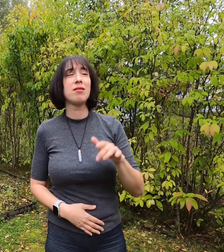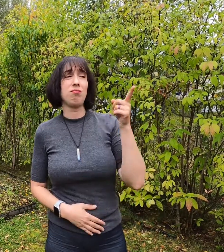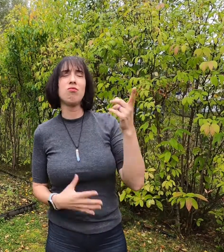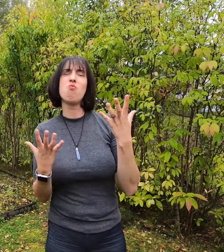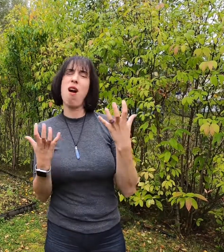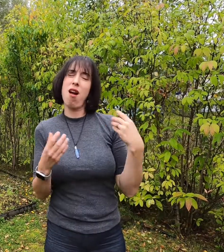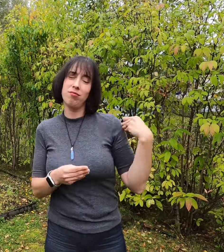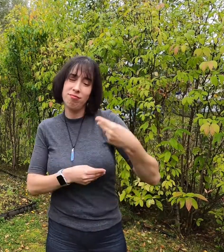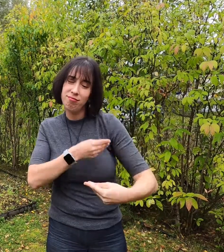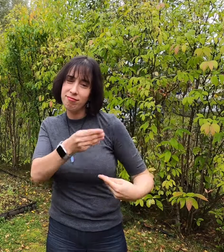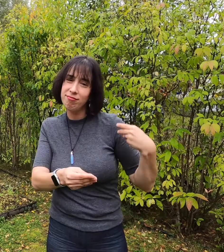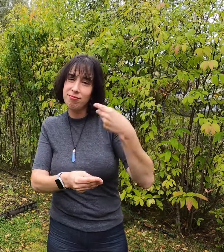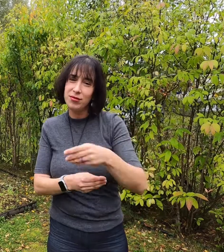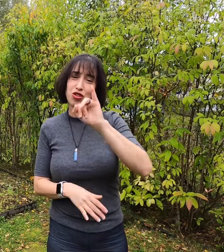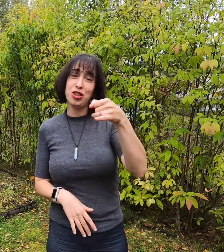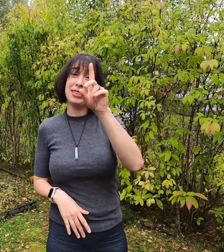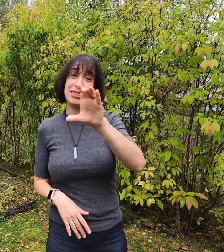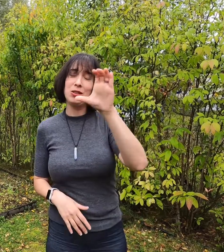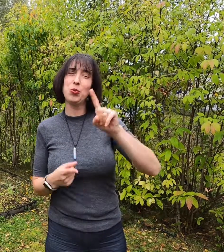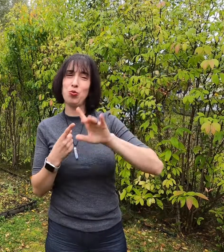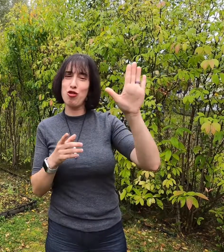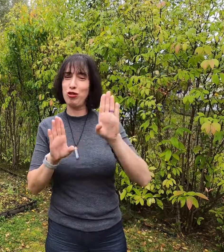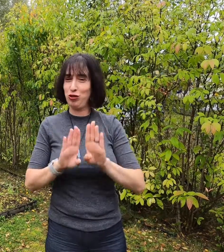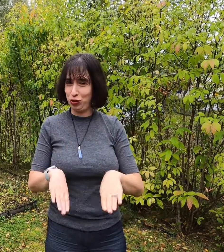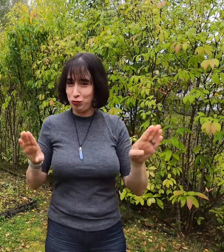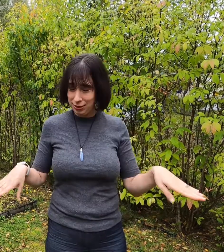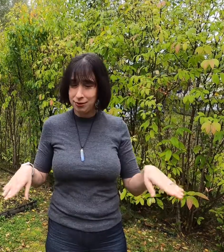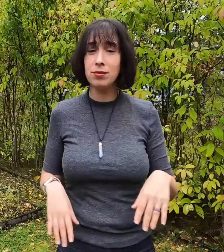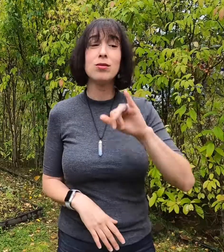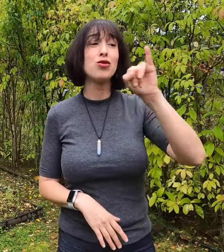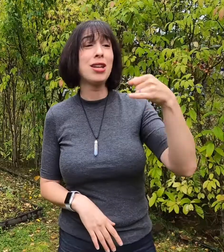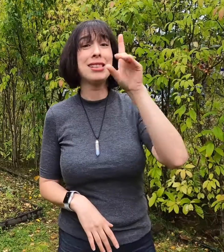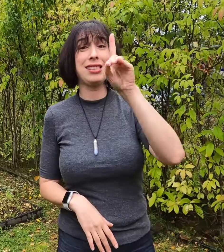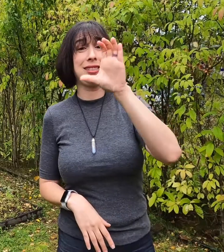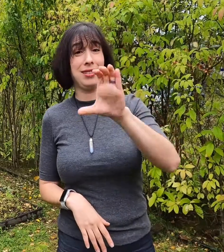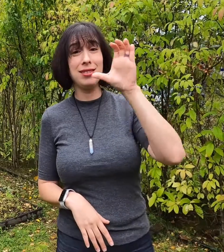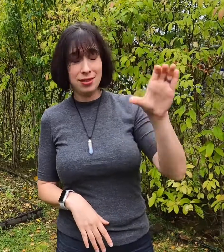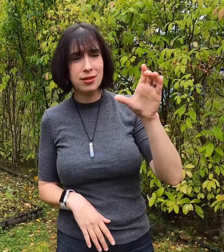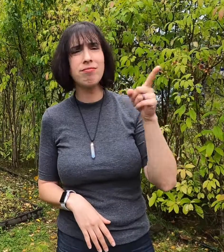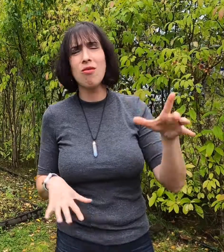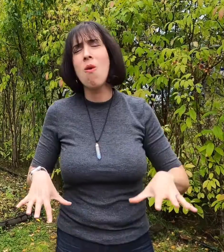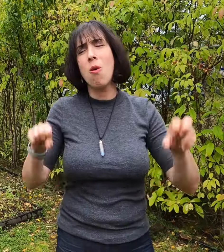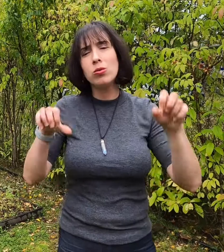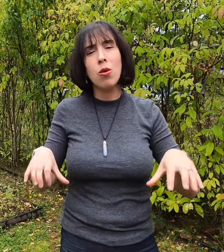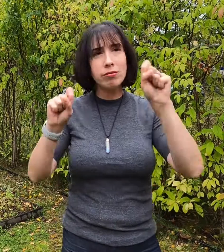She wanted to pass down her Jewish traditions to her children, and that is where she came up with the Jewish